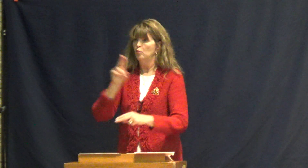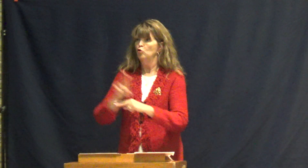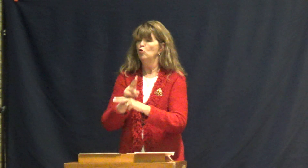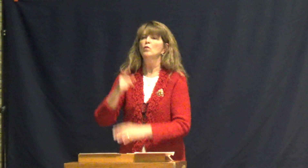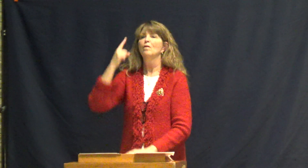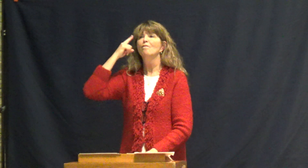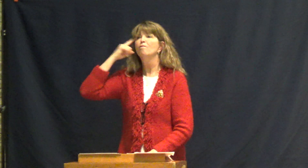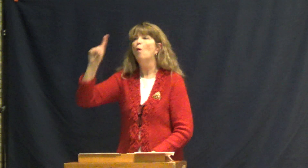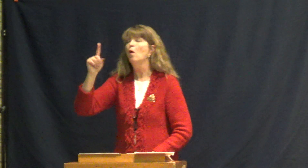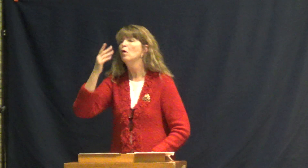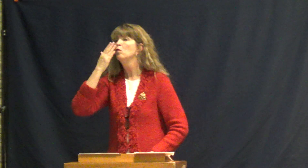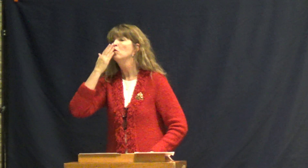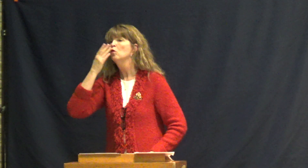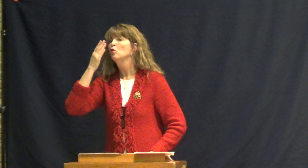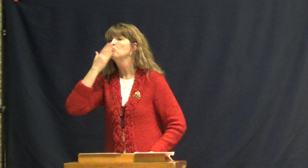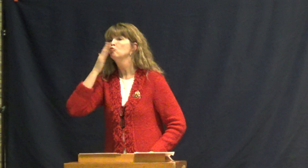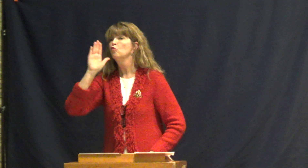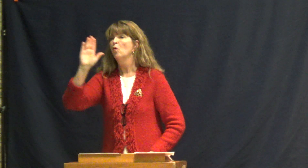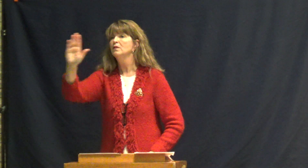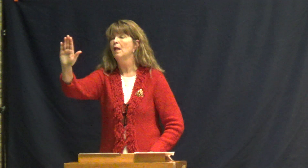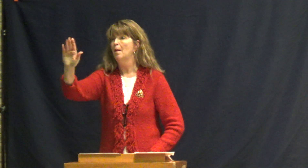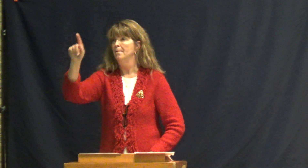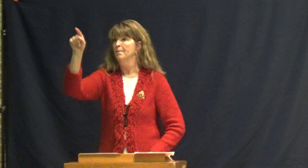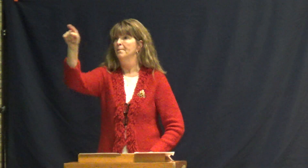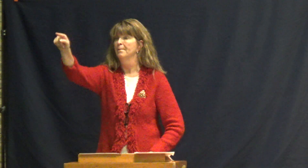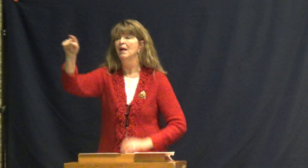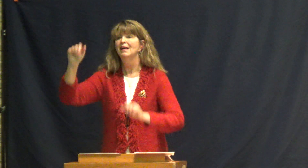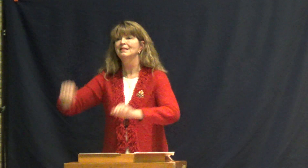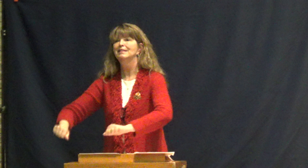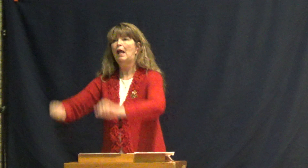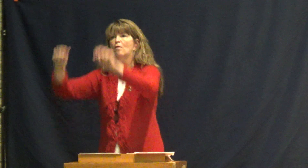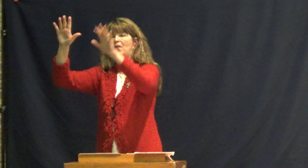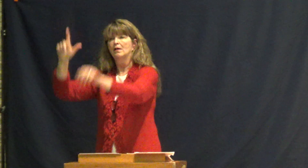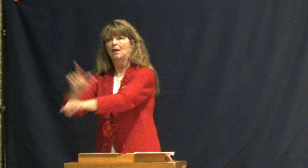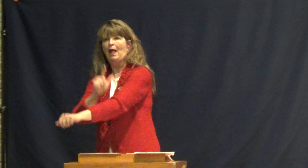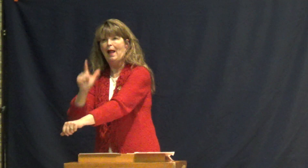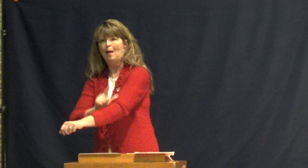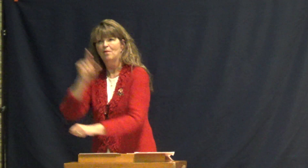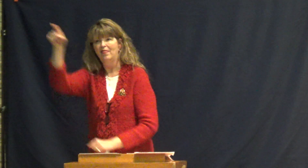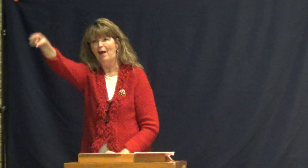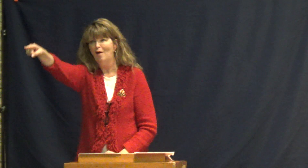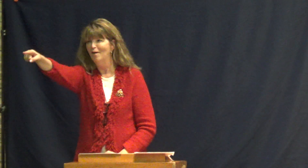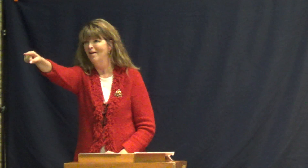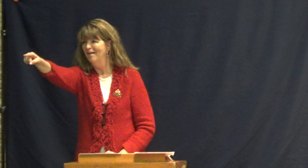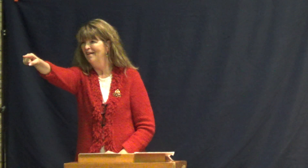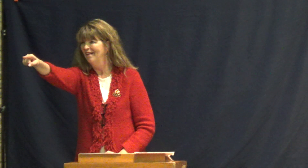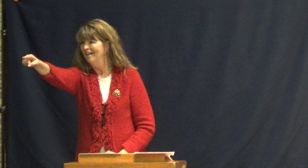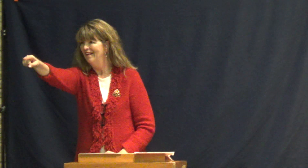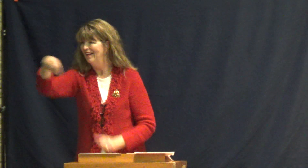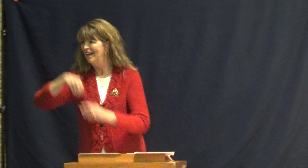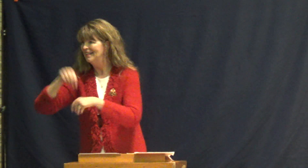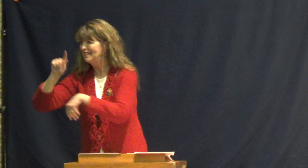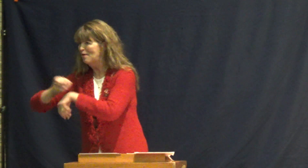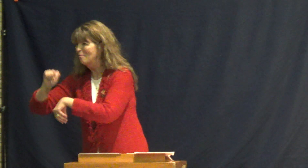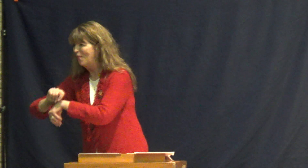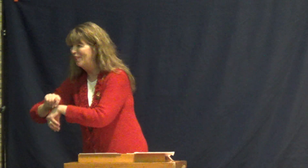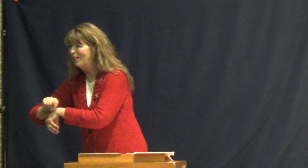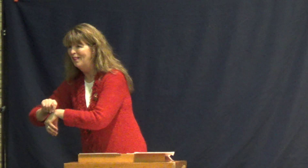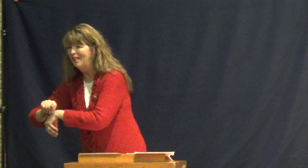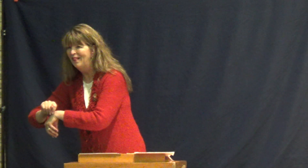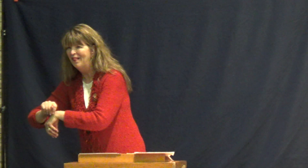sheep that were used for sacrifices in the temple in Jerusalem.